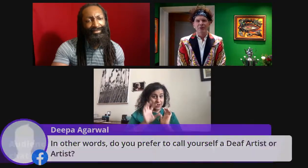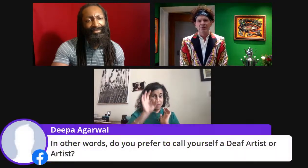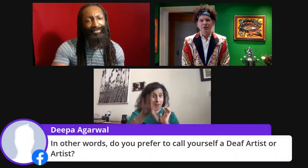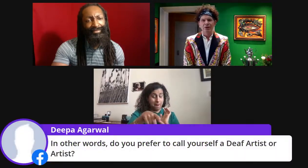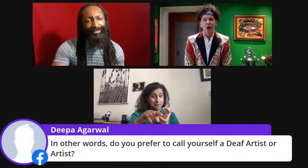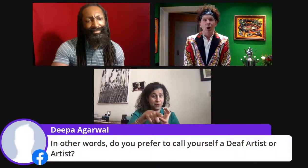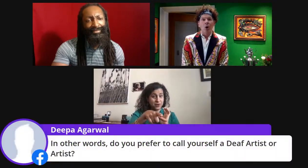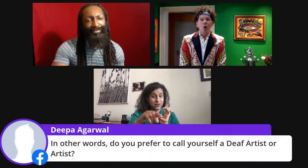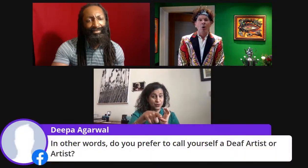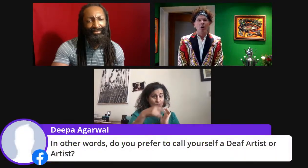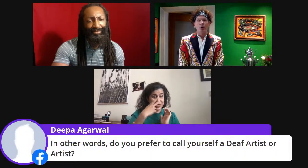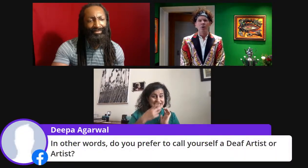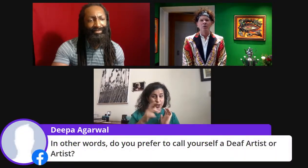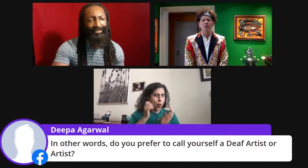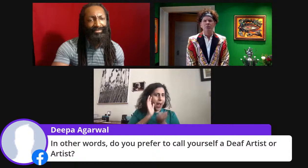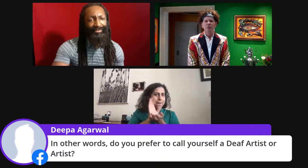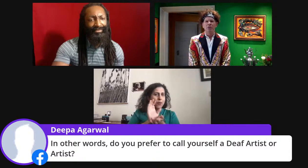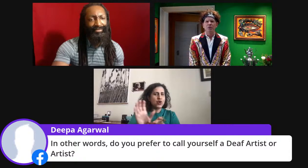Does the audience have any more questions, or you, Antoine?